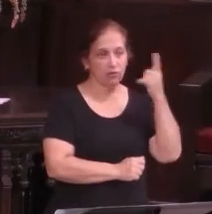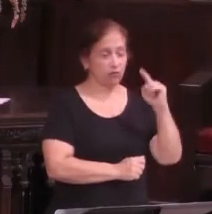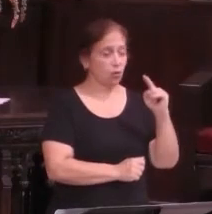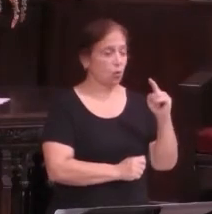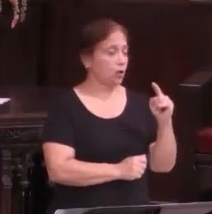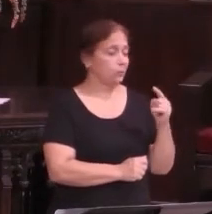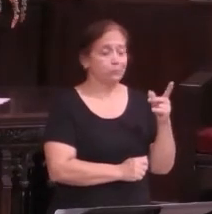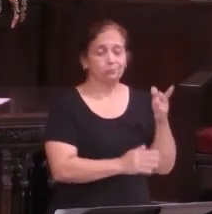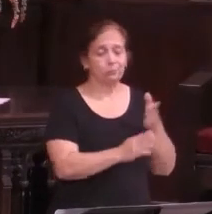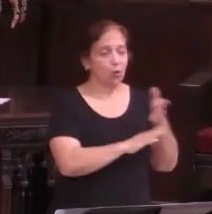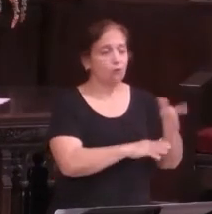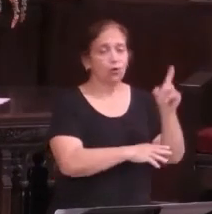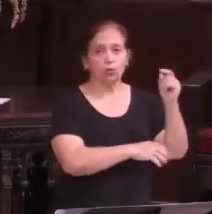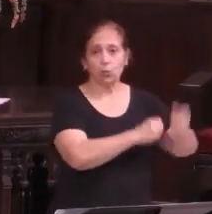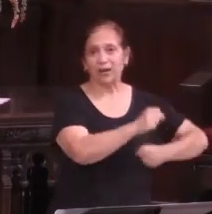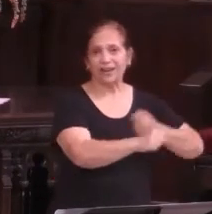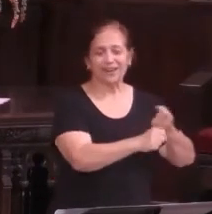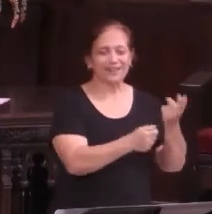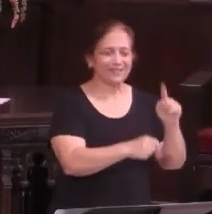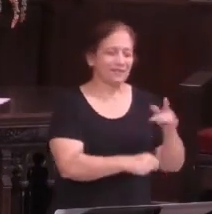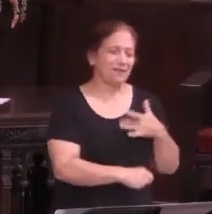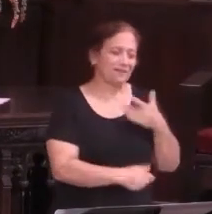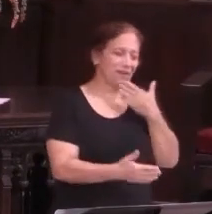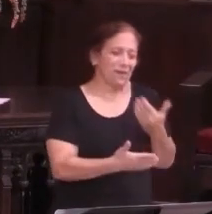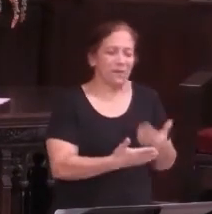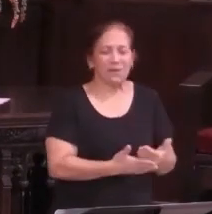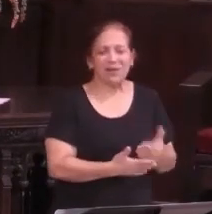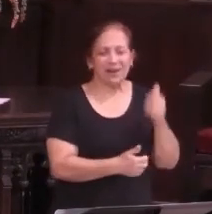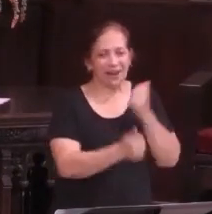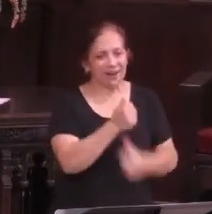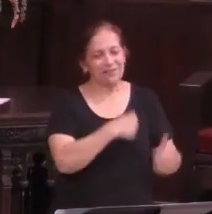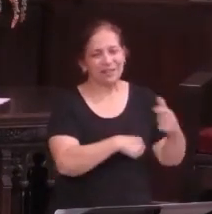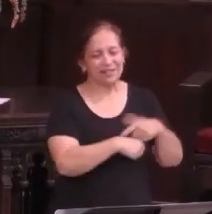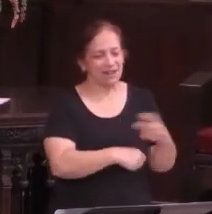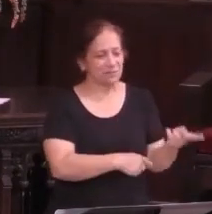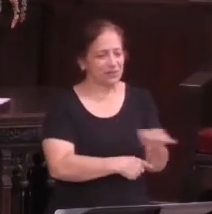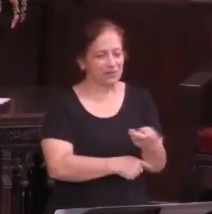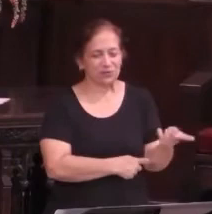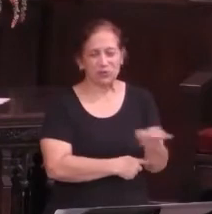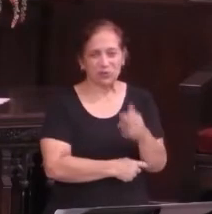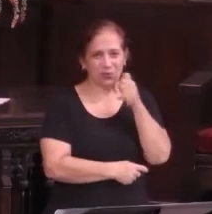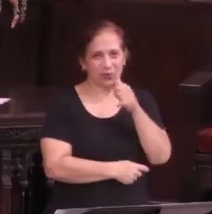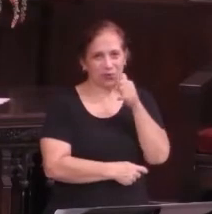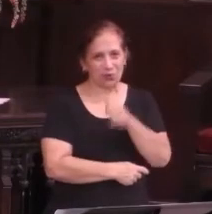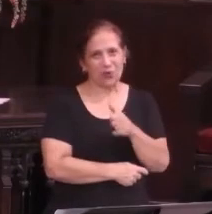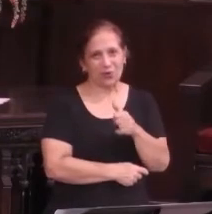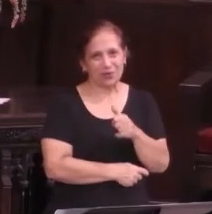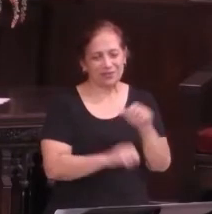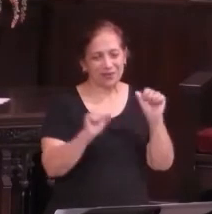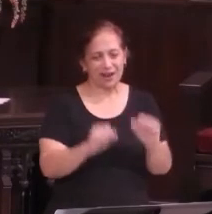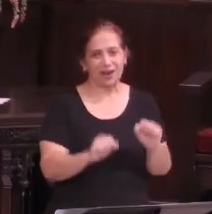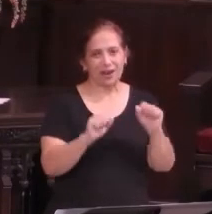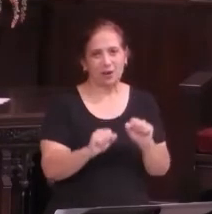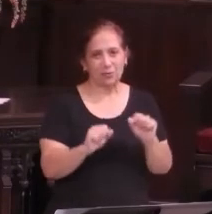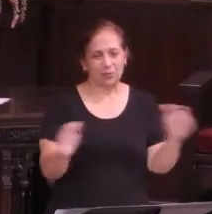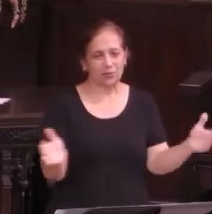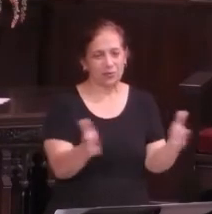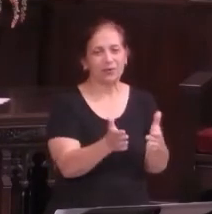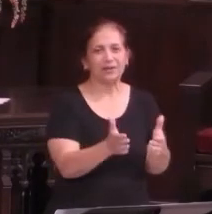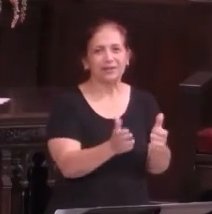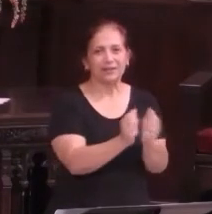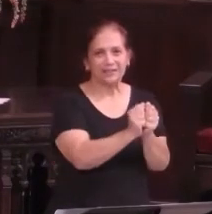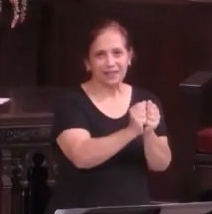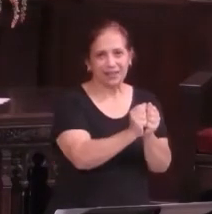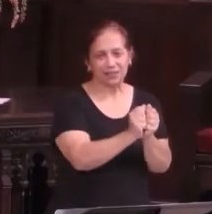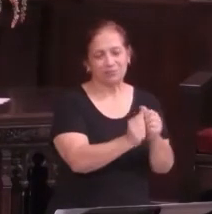over 2 decades, and so it warms my heart every time these two little girls are able to be in one